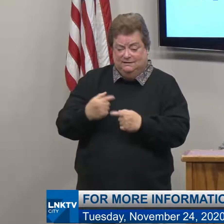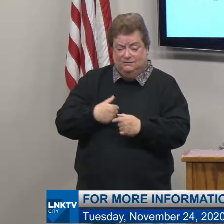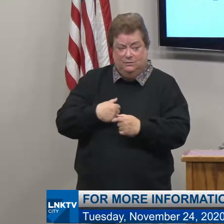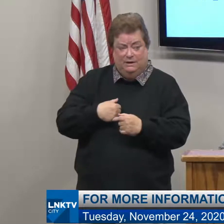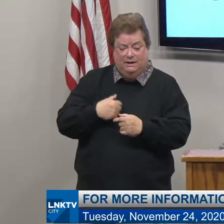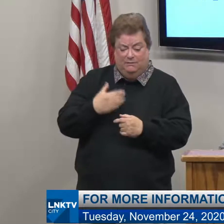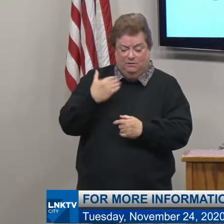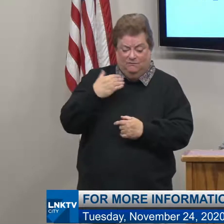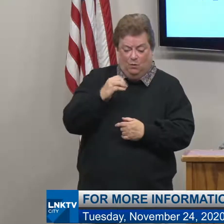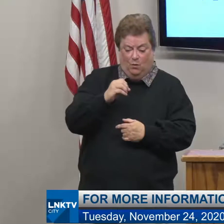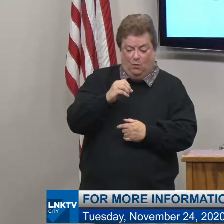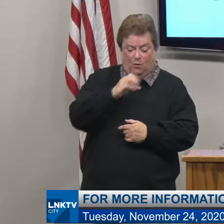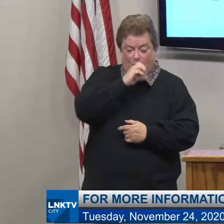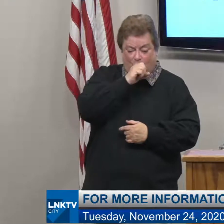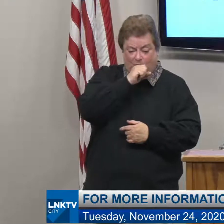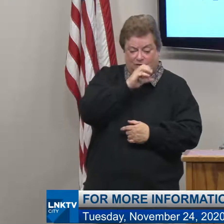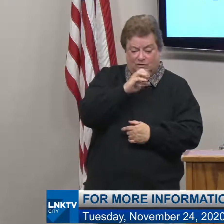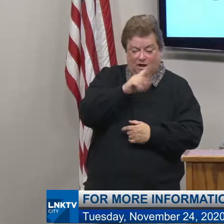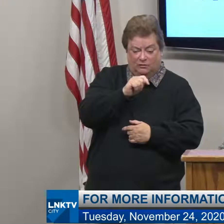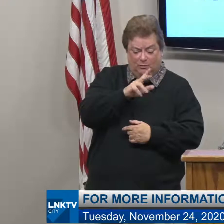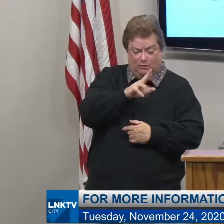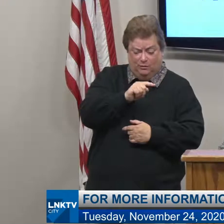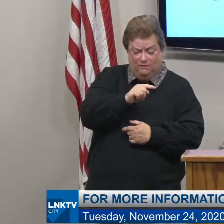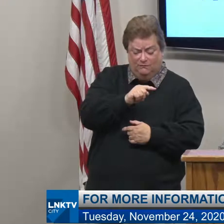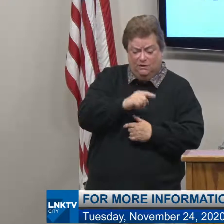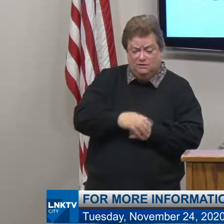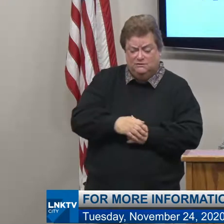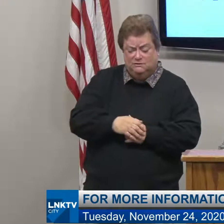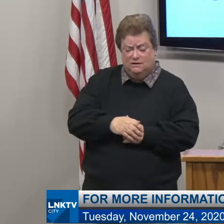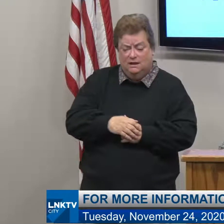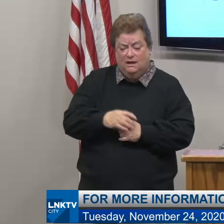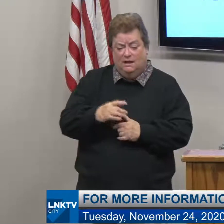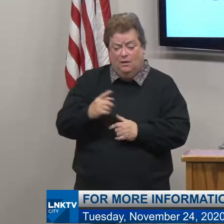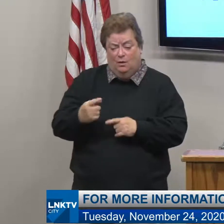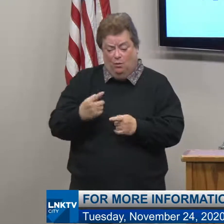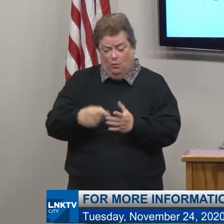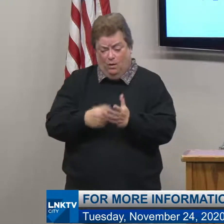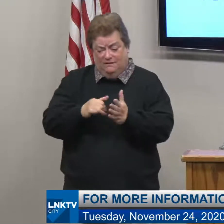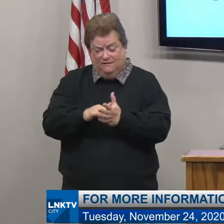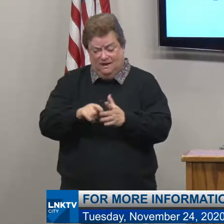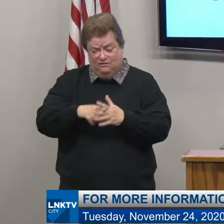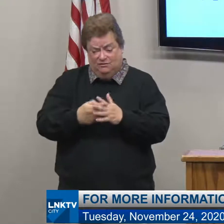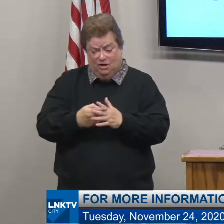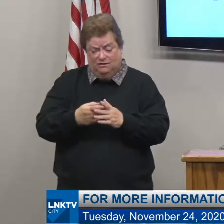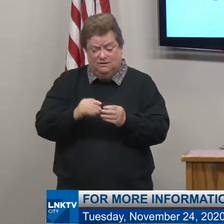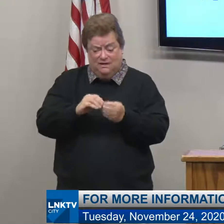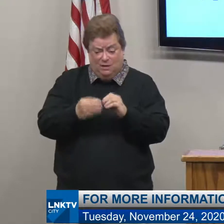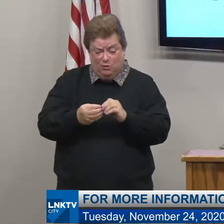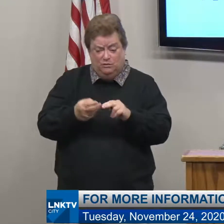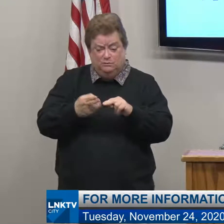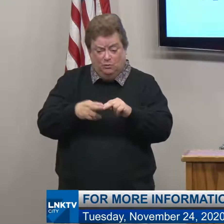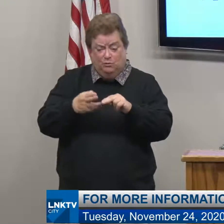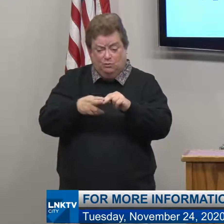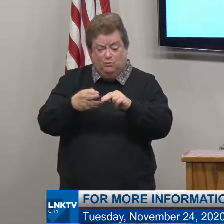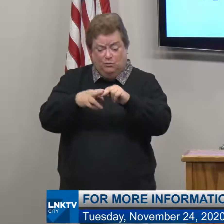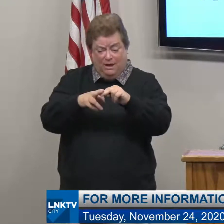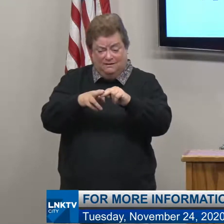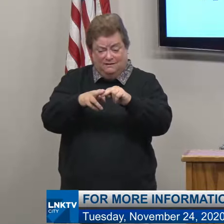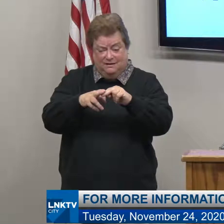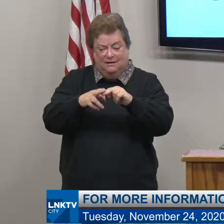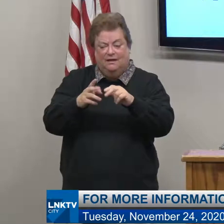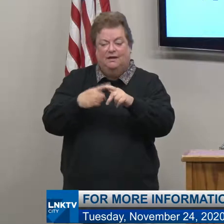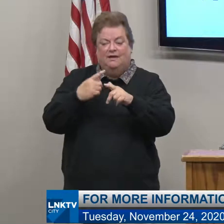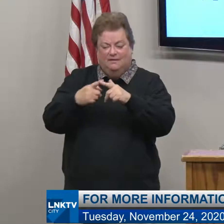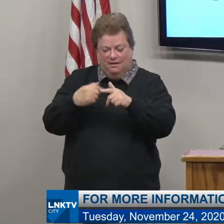orange on October 31st in our community. So once that starts happening again with that rise in numbers in cases, we're